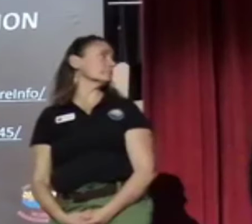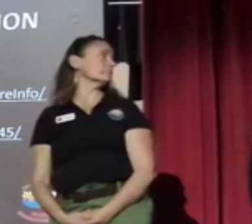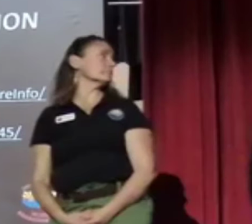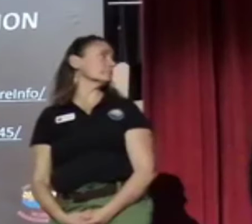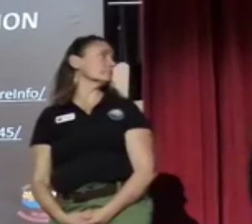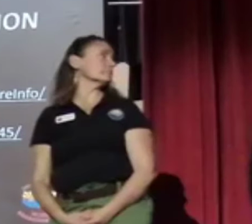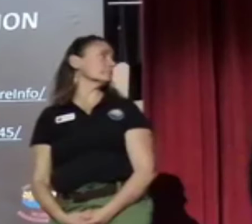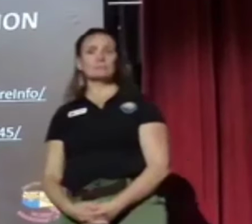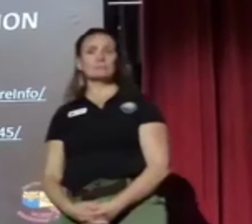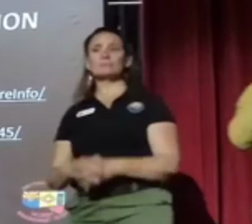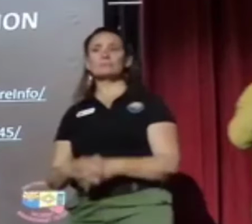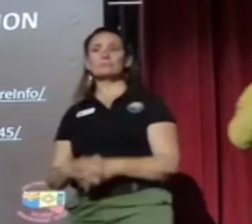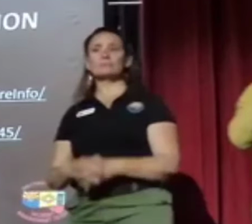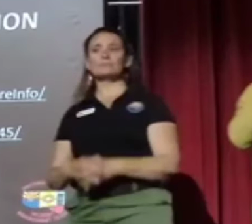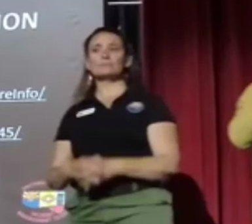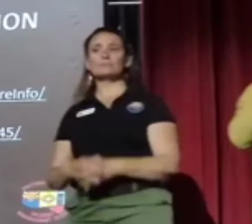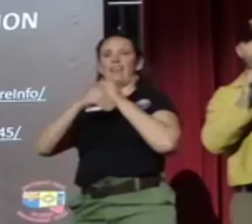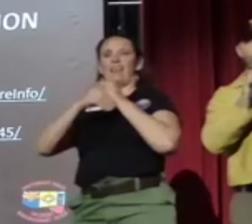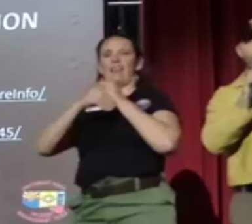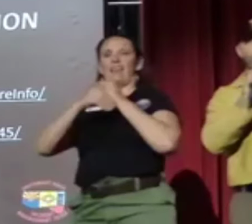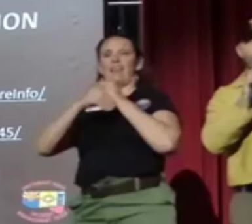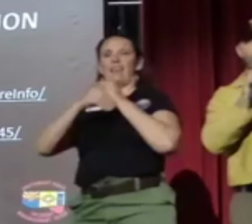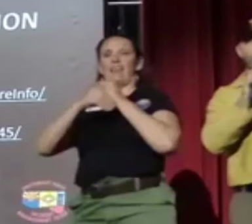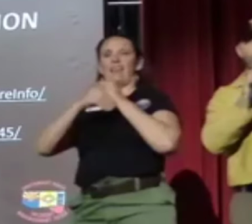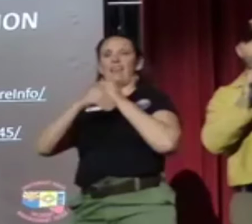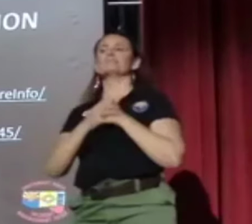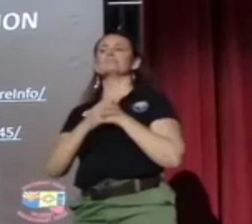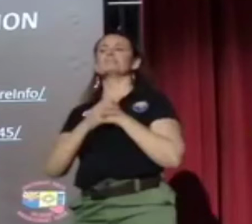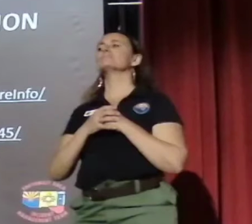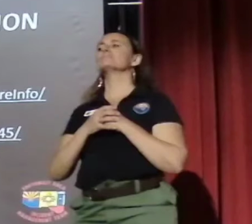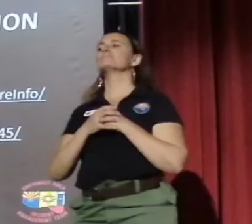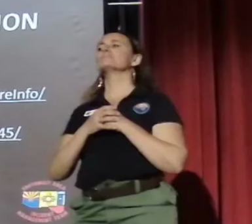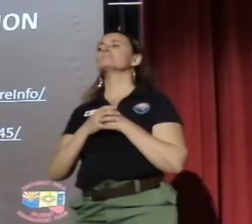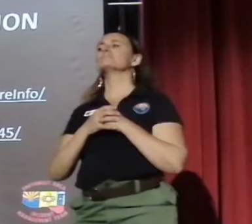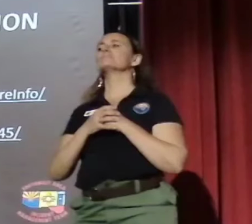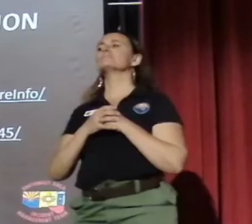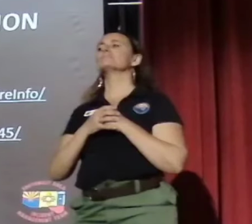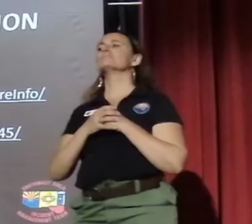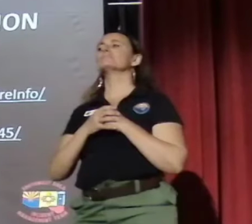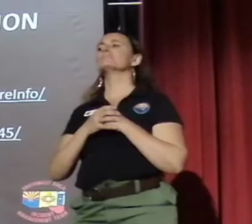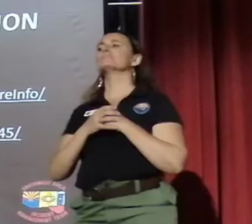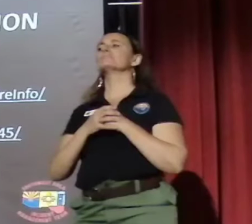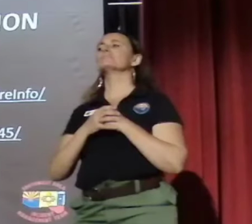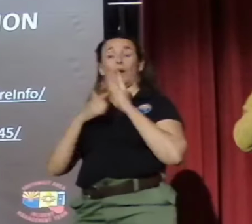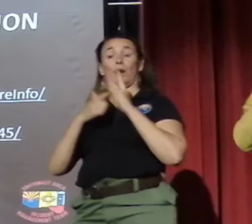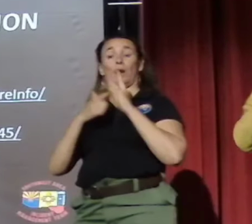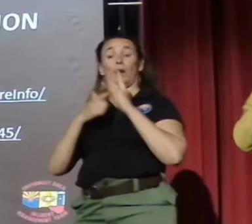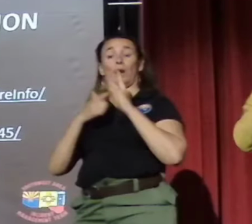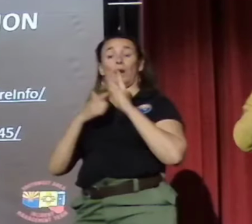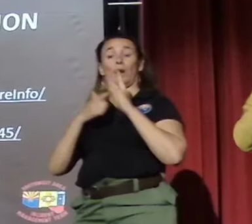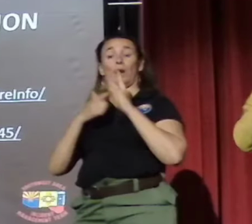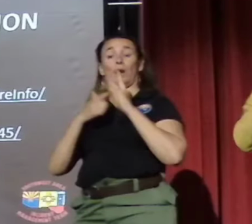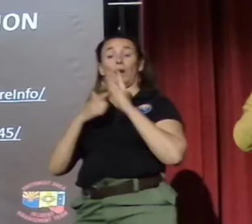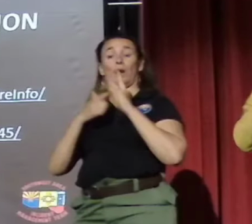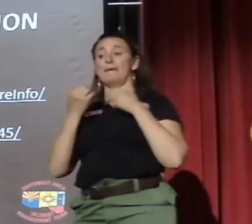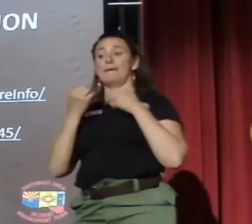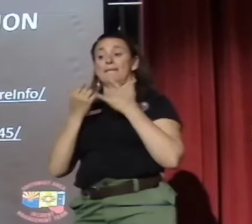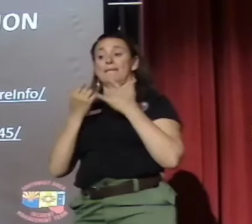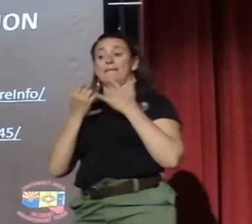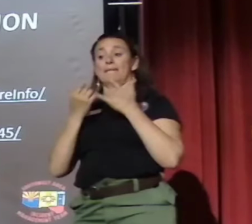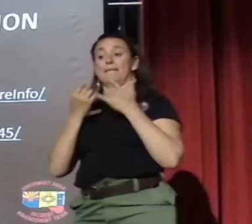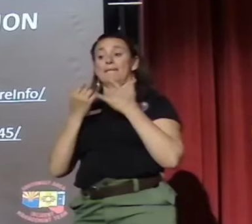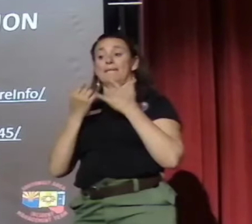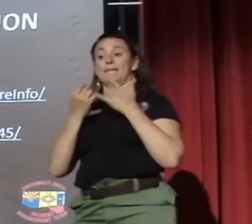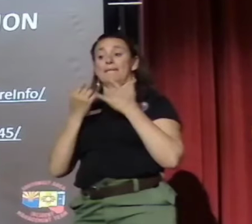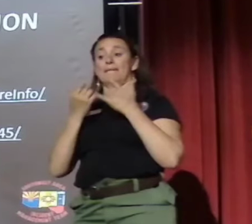And I'll elaborate a little bit more on that. What we need is to have fire along our control lines and tie it